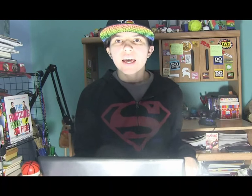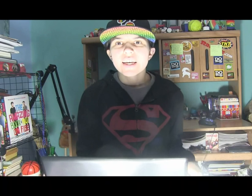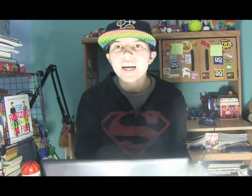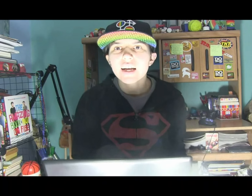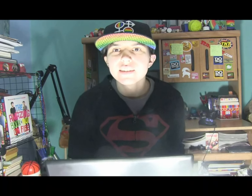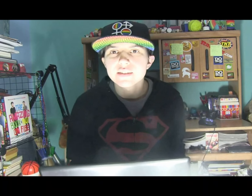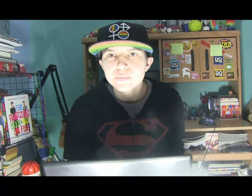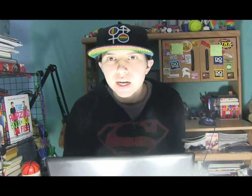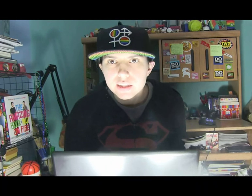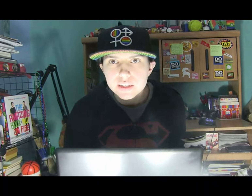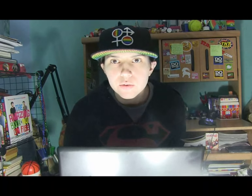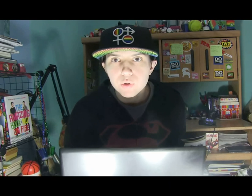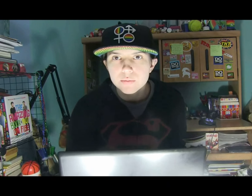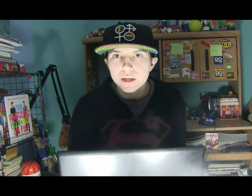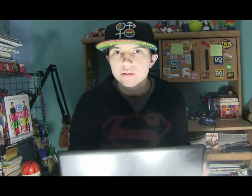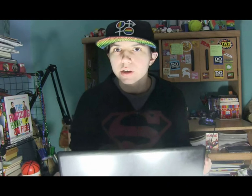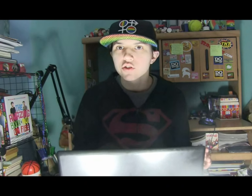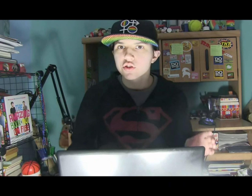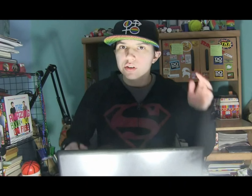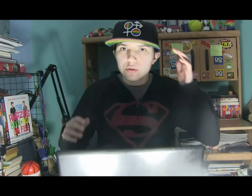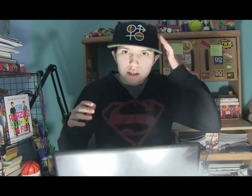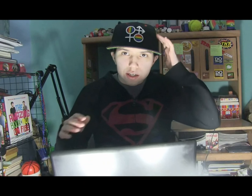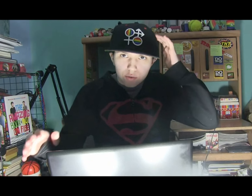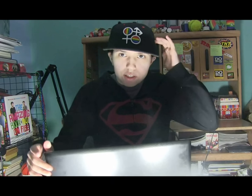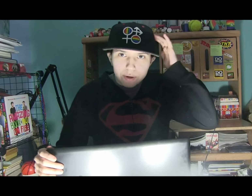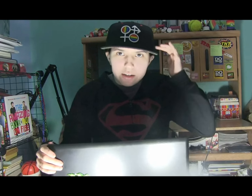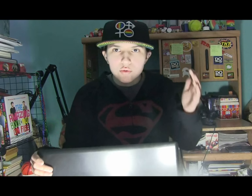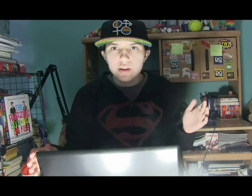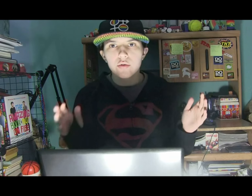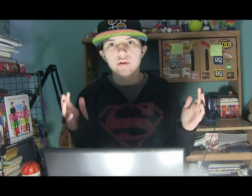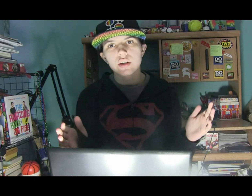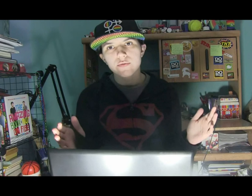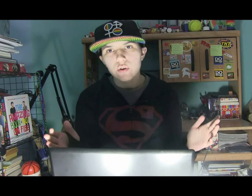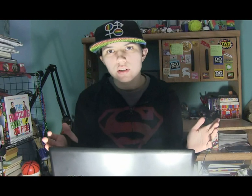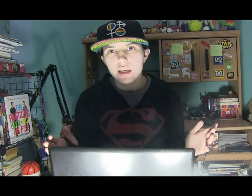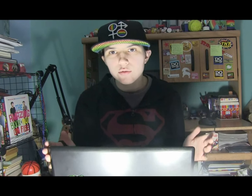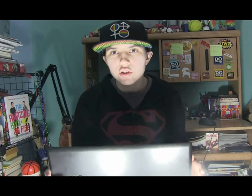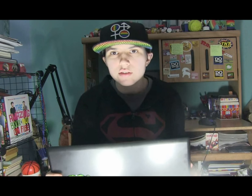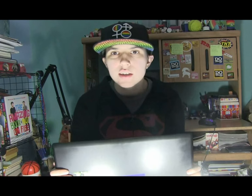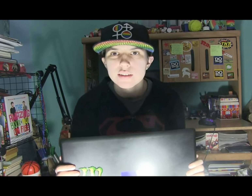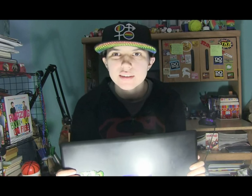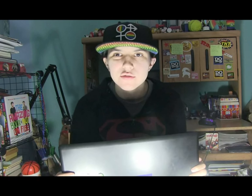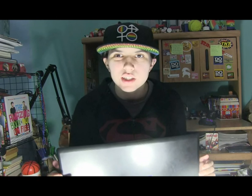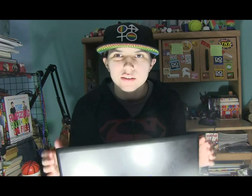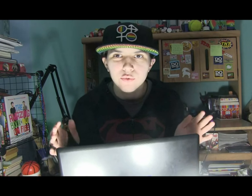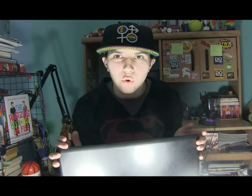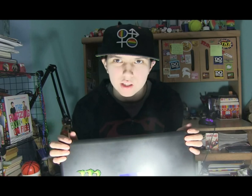Hey guys, it's Molly. Welcome back to my show. Welcome back to another Learning Foreign Languages. This isn't really a foreign